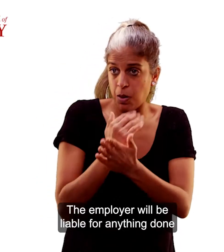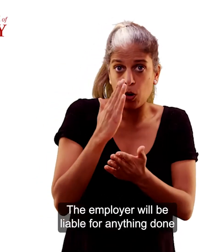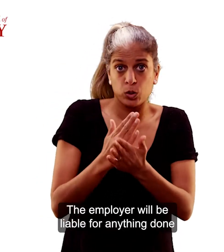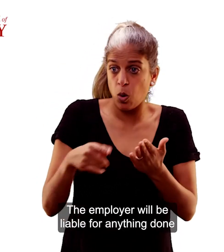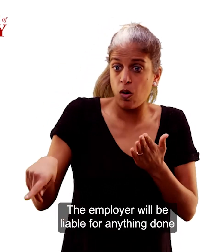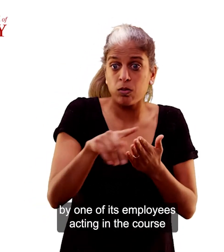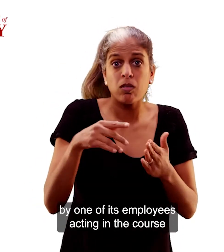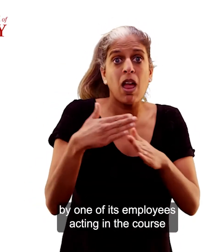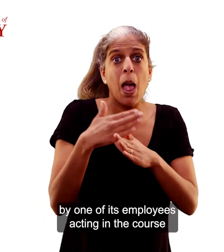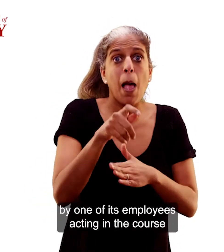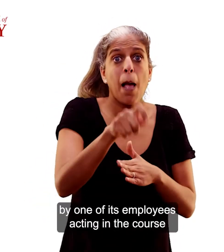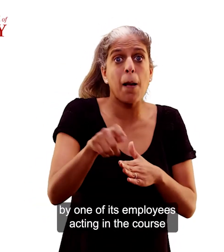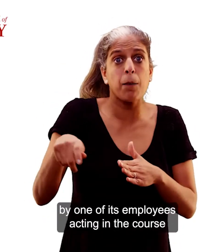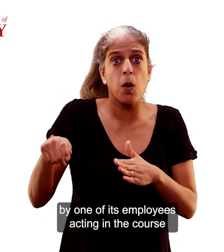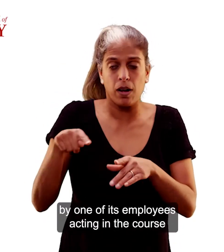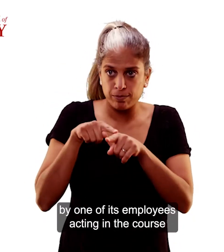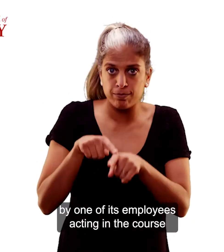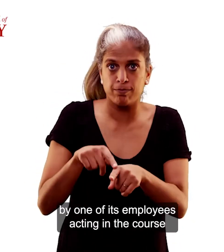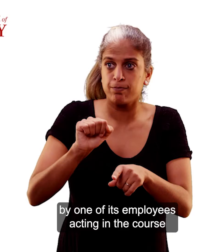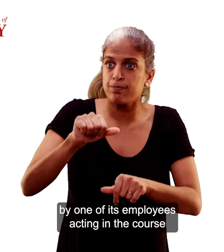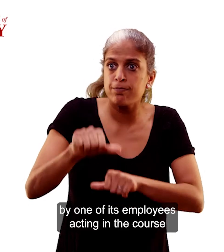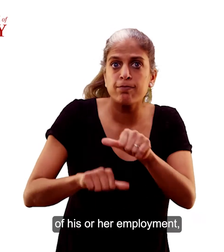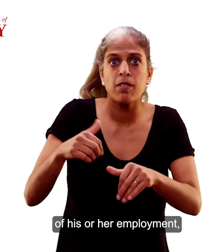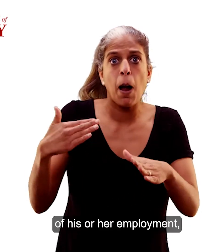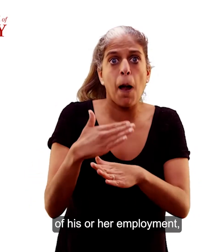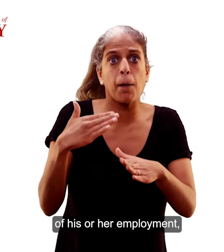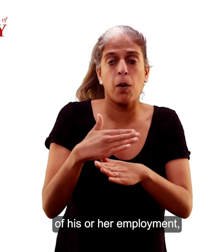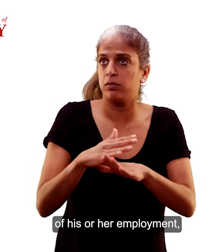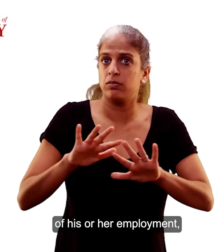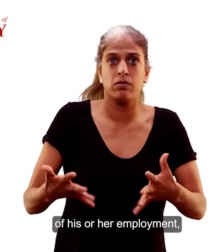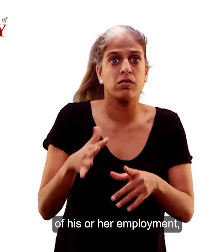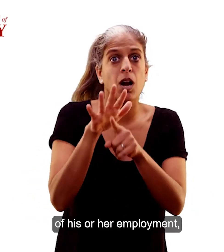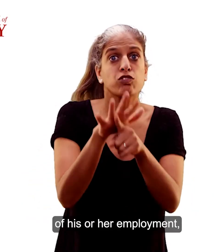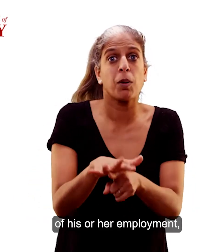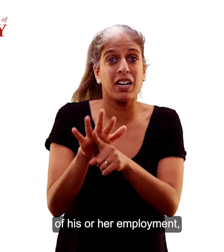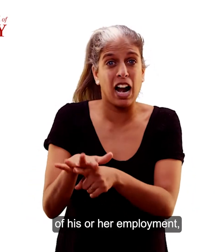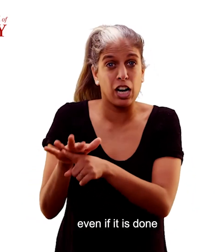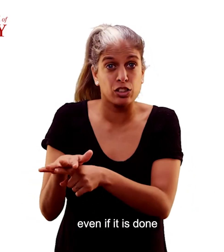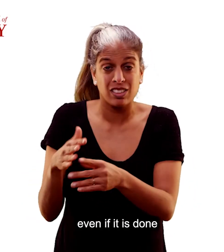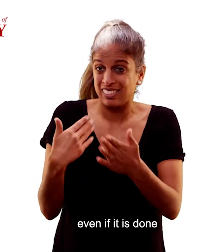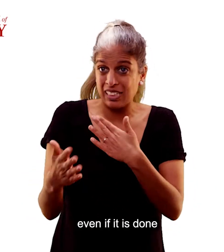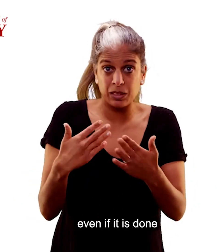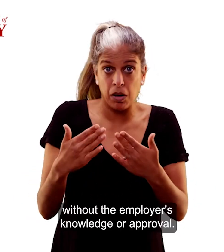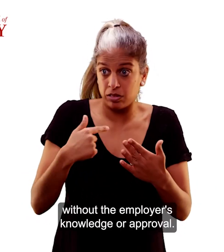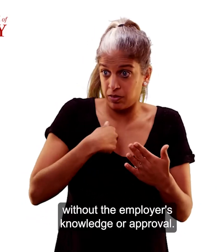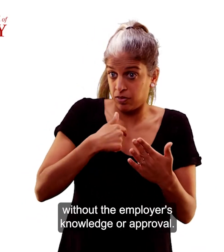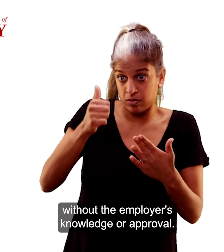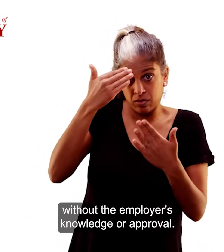anything done by one of its employees acting in the course of his or her employment, even if it is done without the